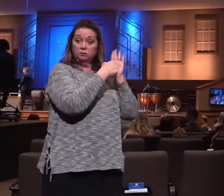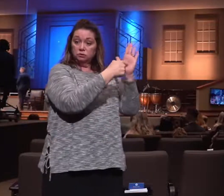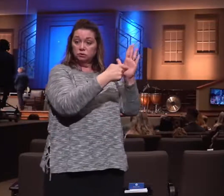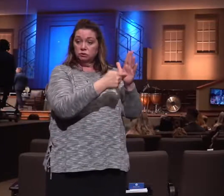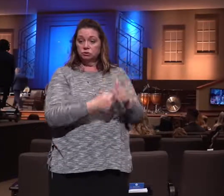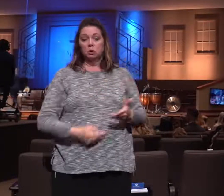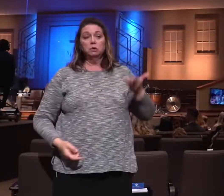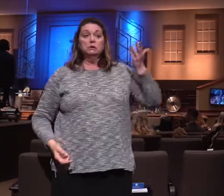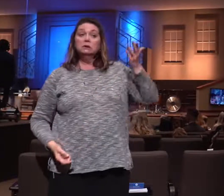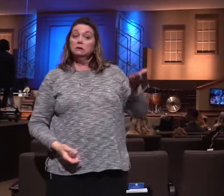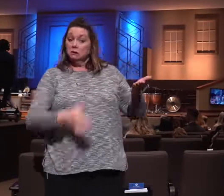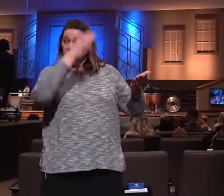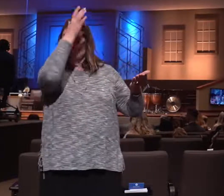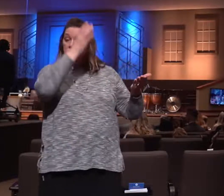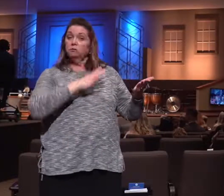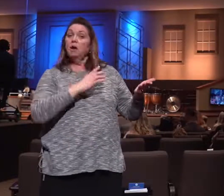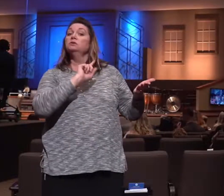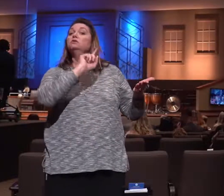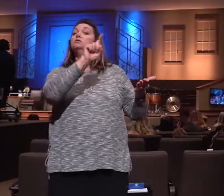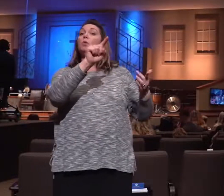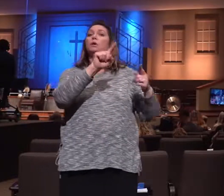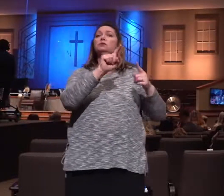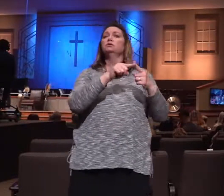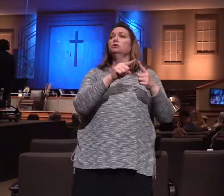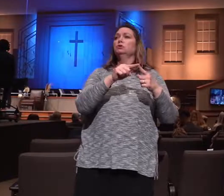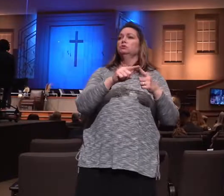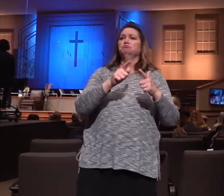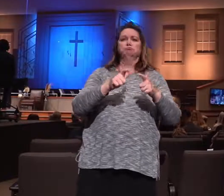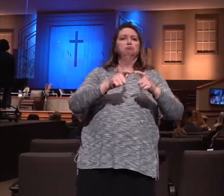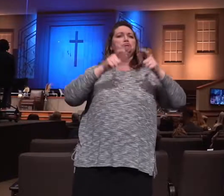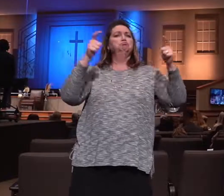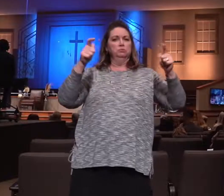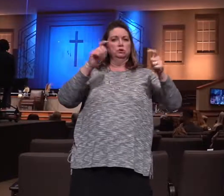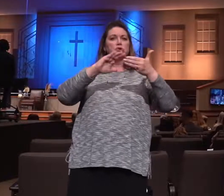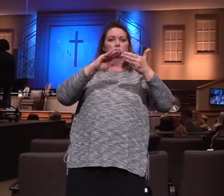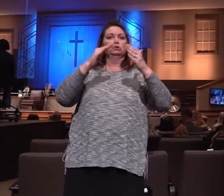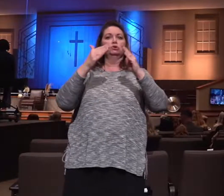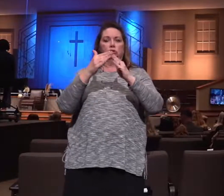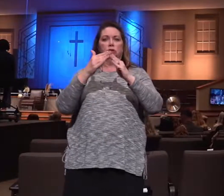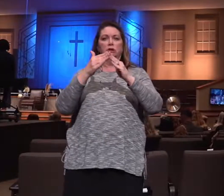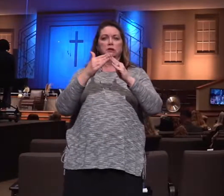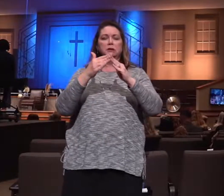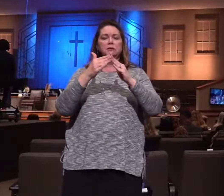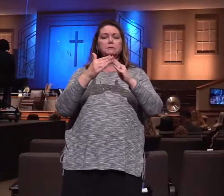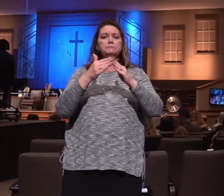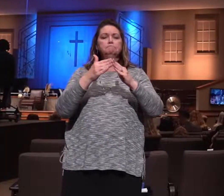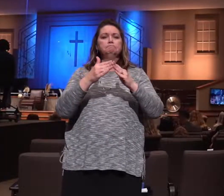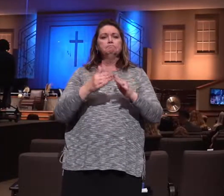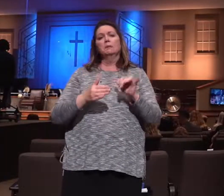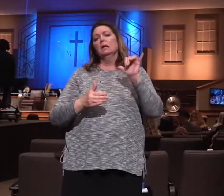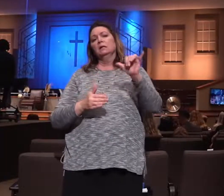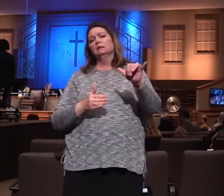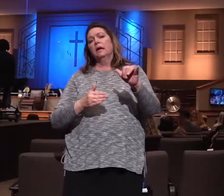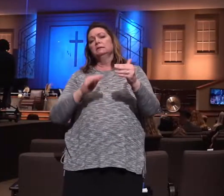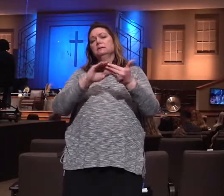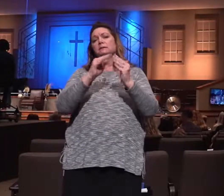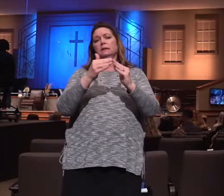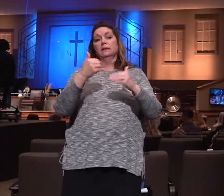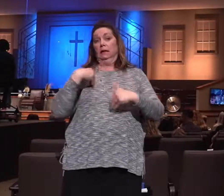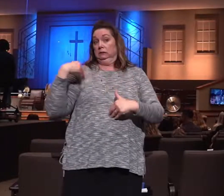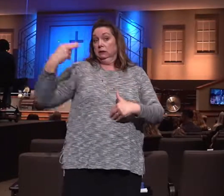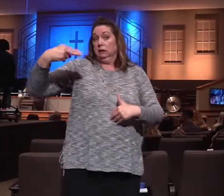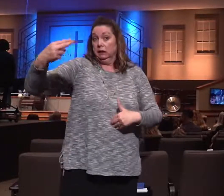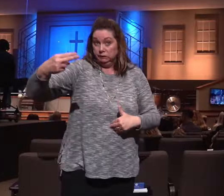a man that's going to a very large and needy city that has a history with the gospel but needs a